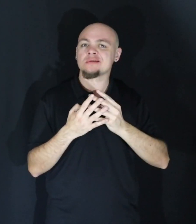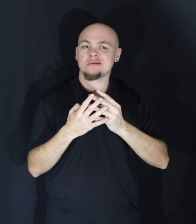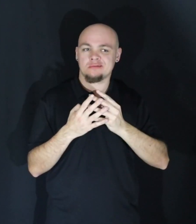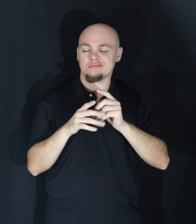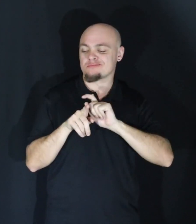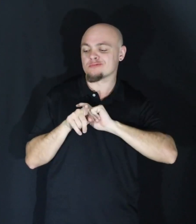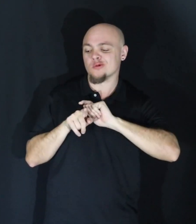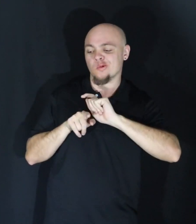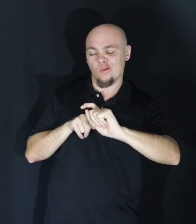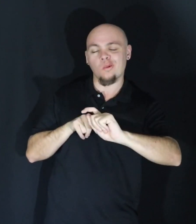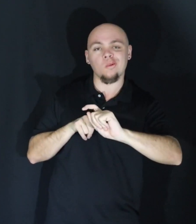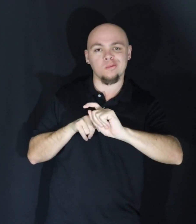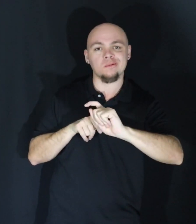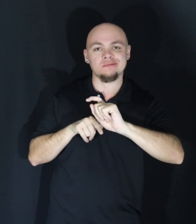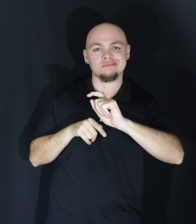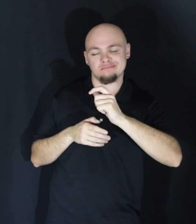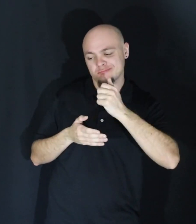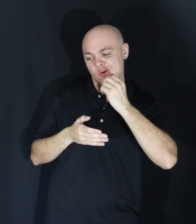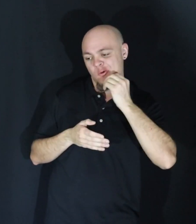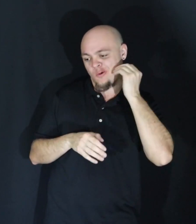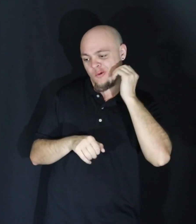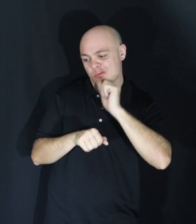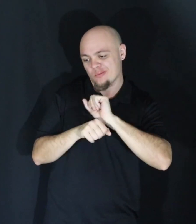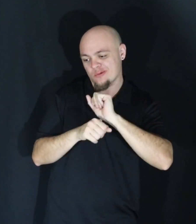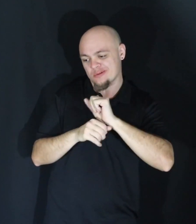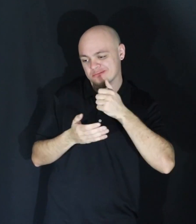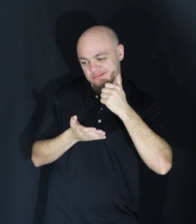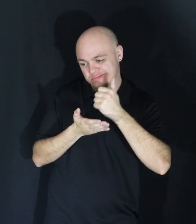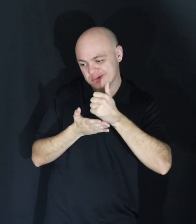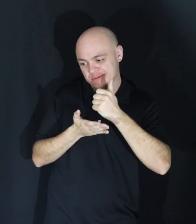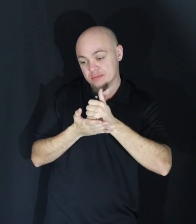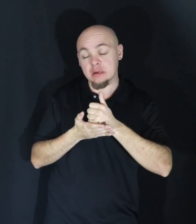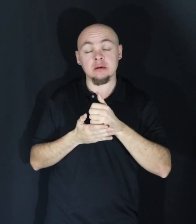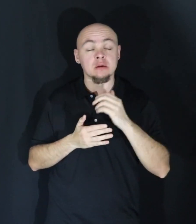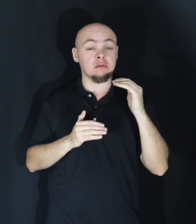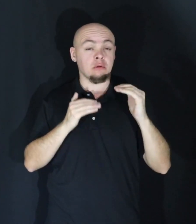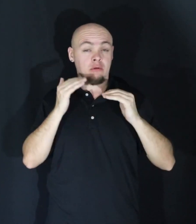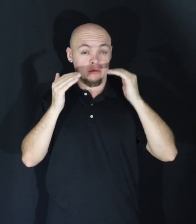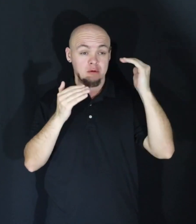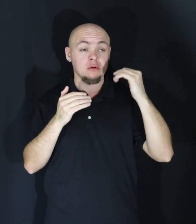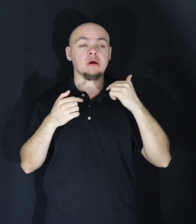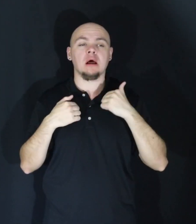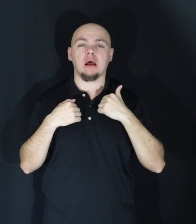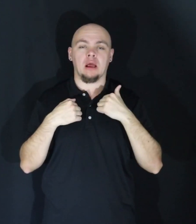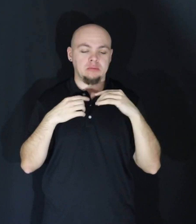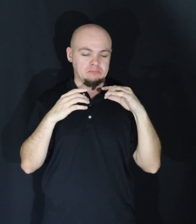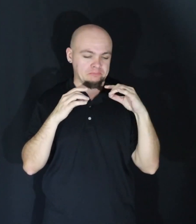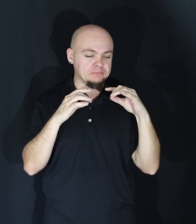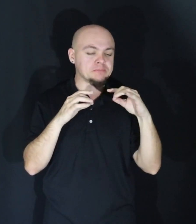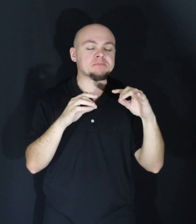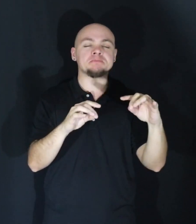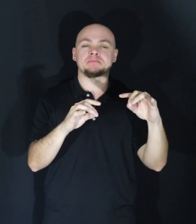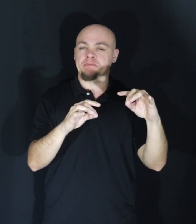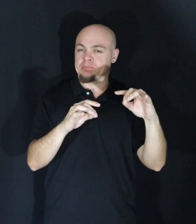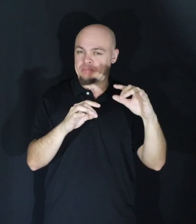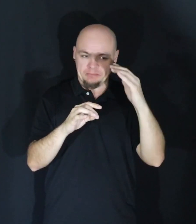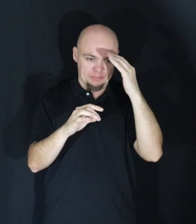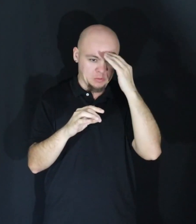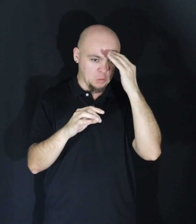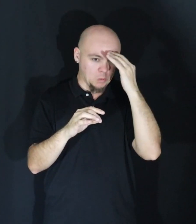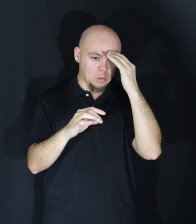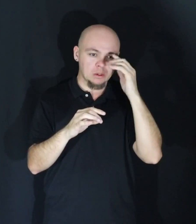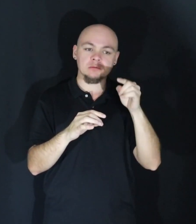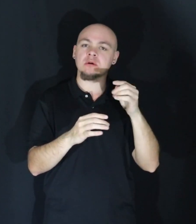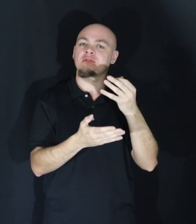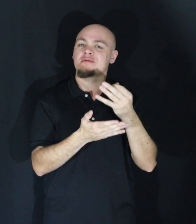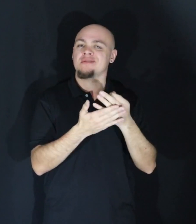homework. As they grew into adulthood, I used the knowledge I gained while incarcerated to help advise them in